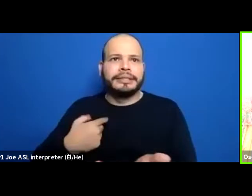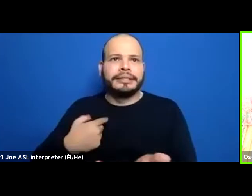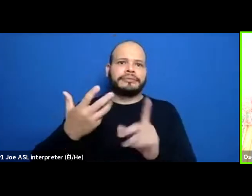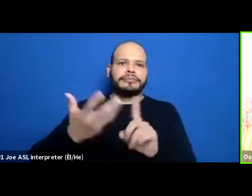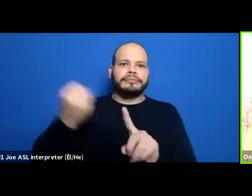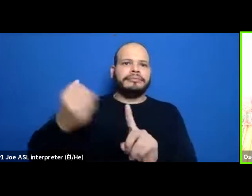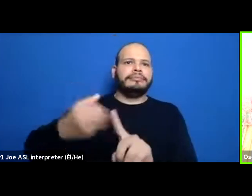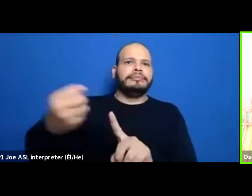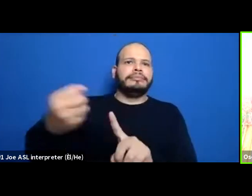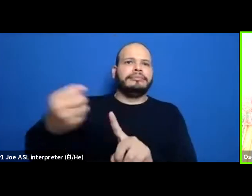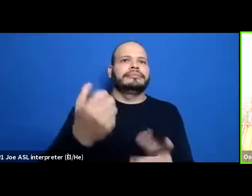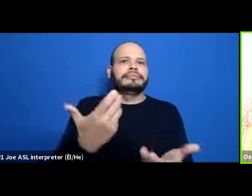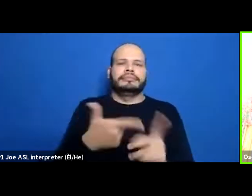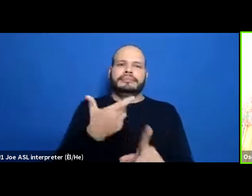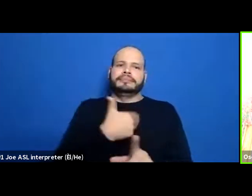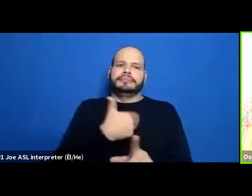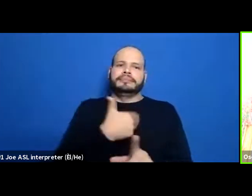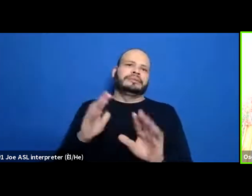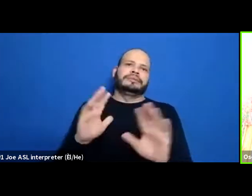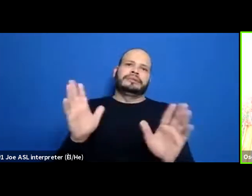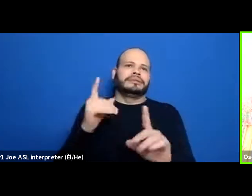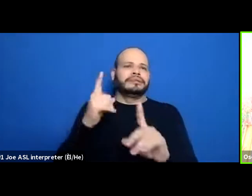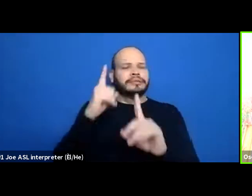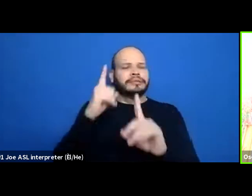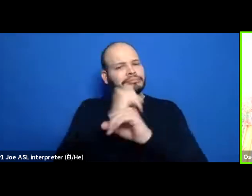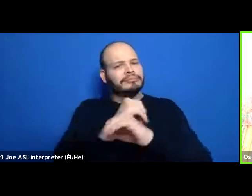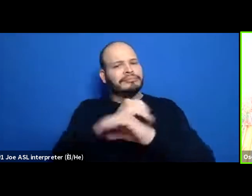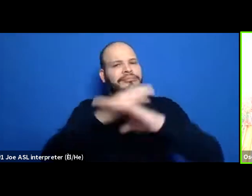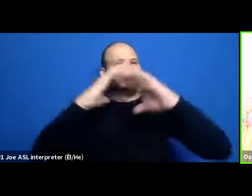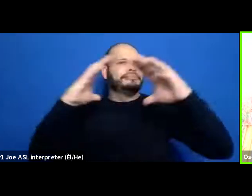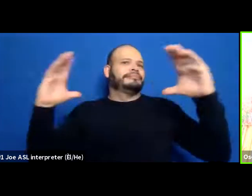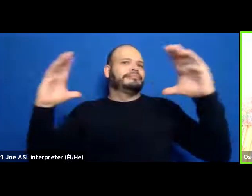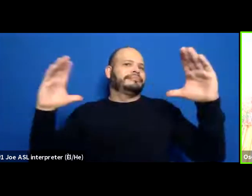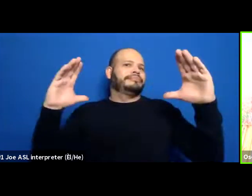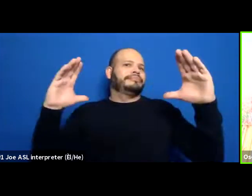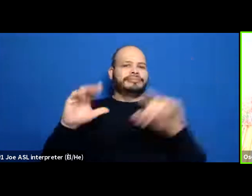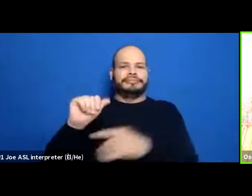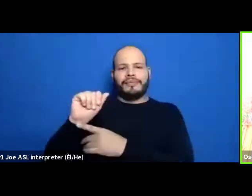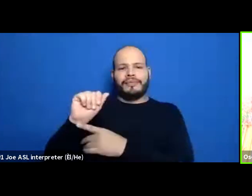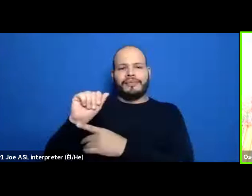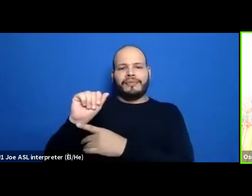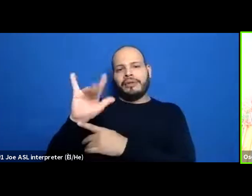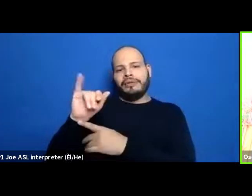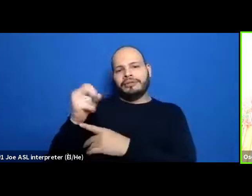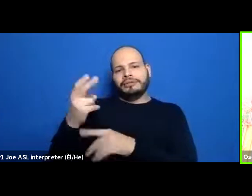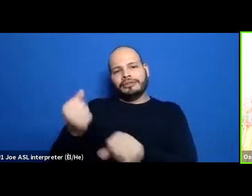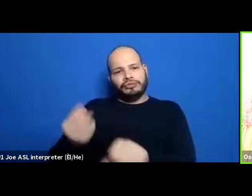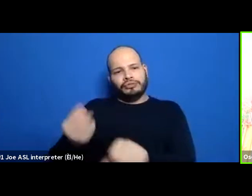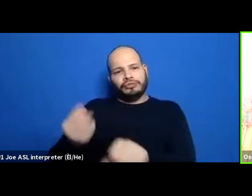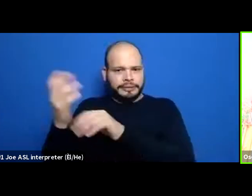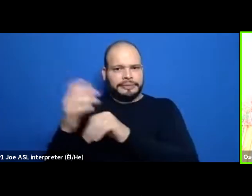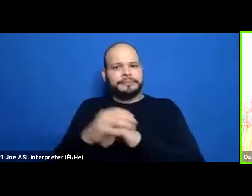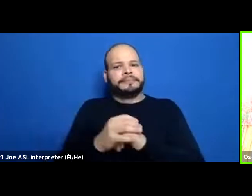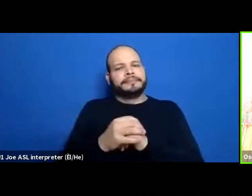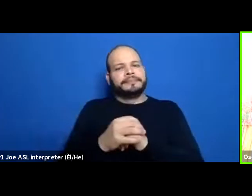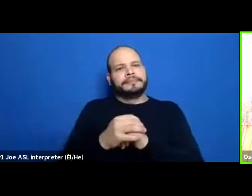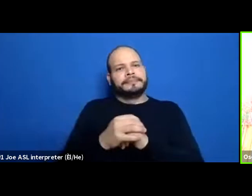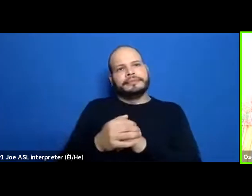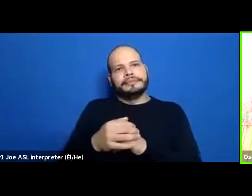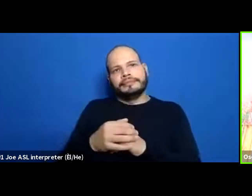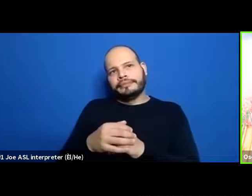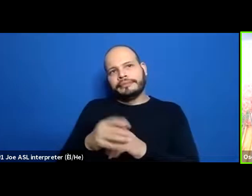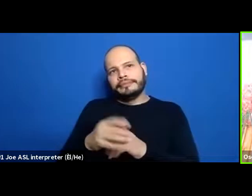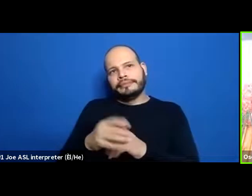monoculture and take all the soil and nutrients from our land. And from that point, people allow themselves to